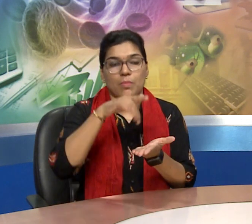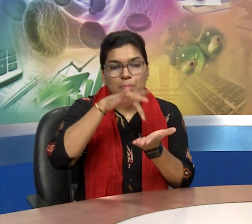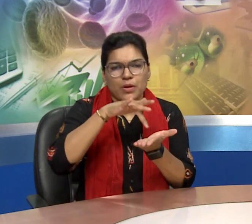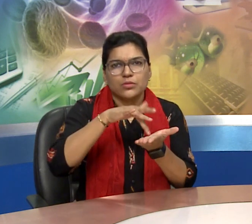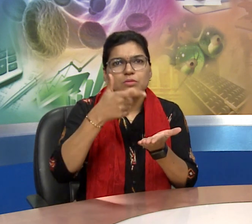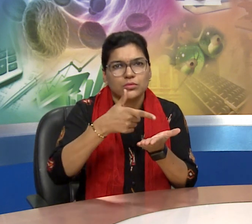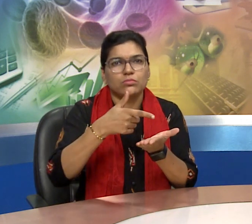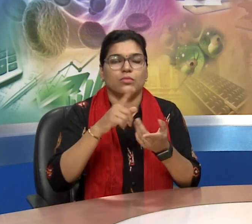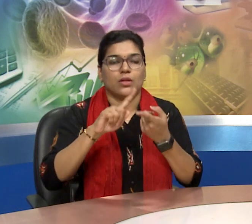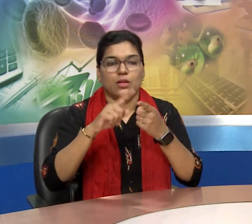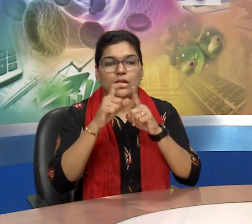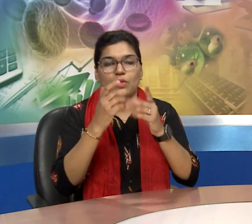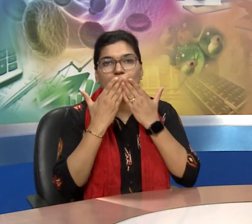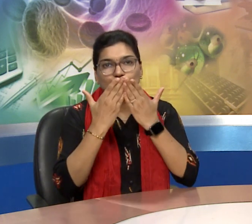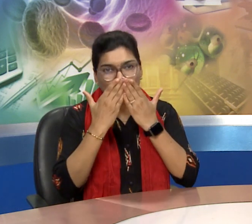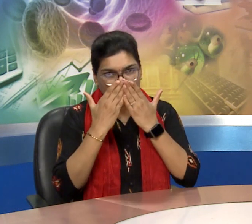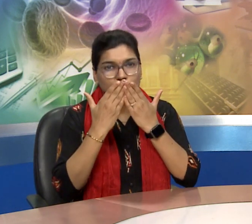The second role of library,